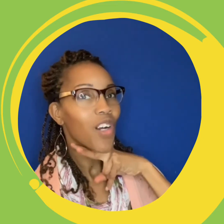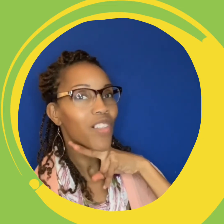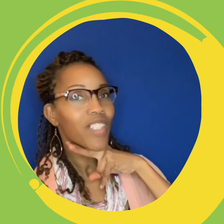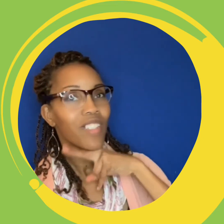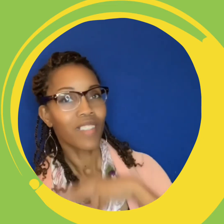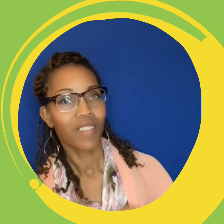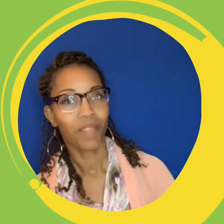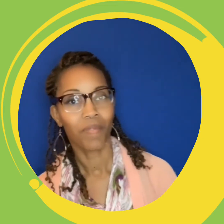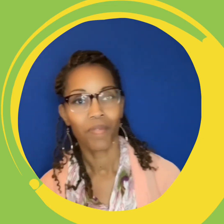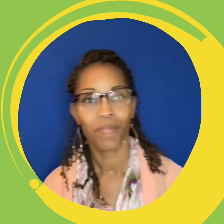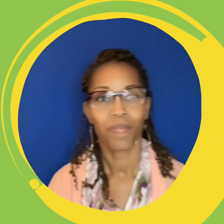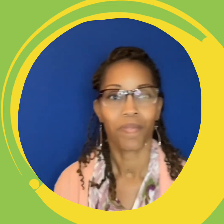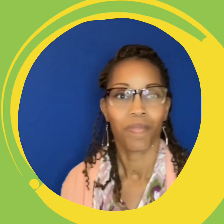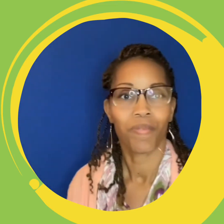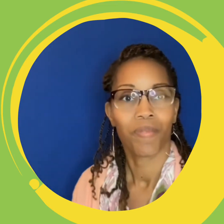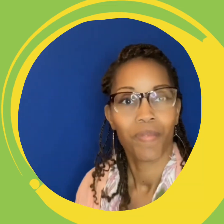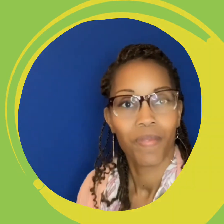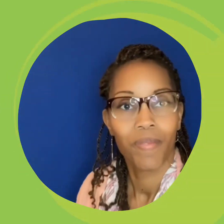Frog.